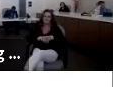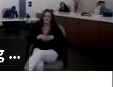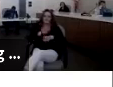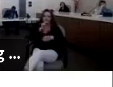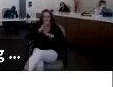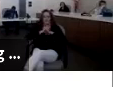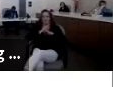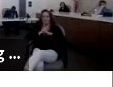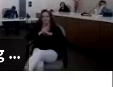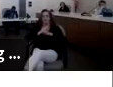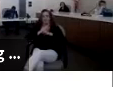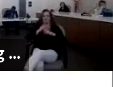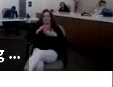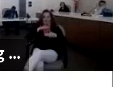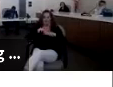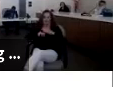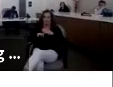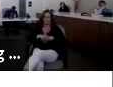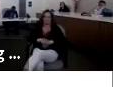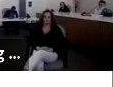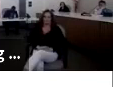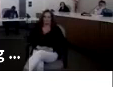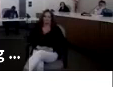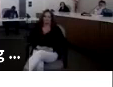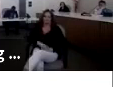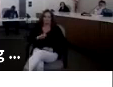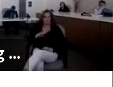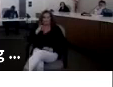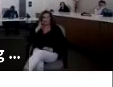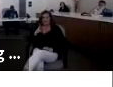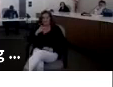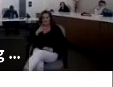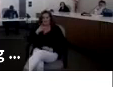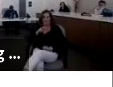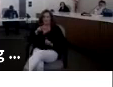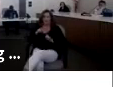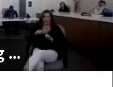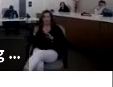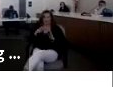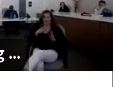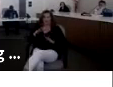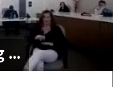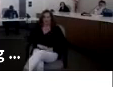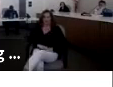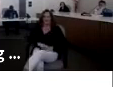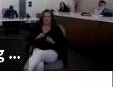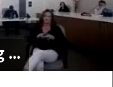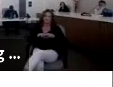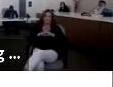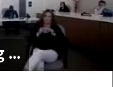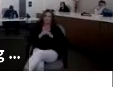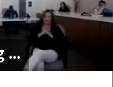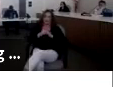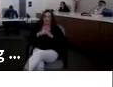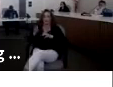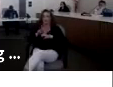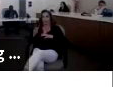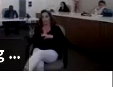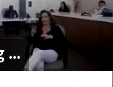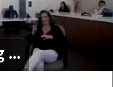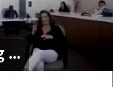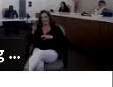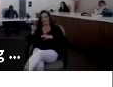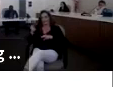a utility corridor. So as you can see from the roof plan here, I'll start with the west wing. There are a number of different level